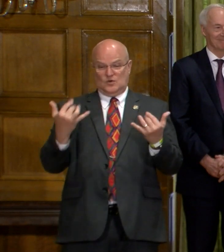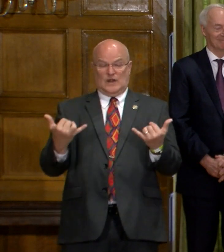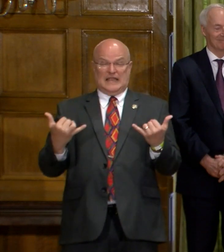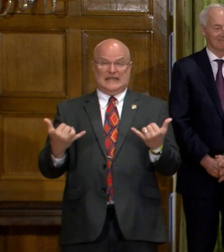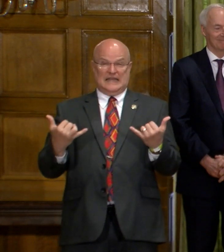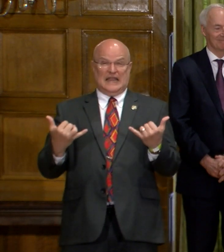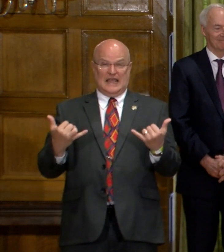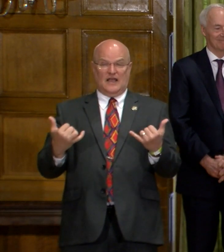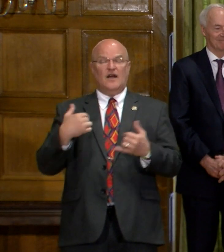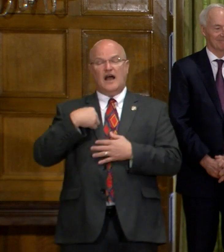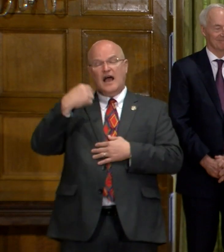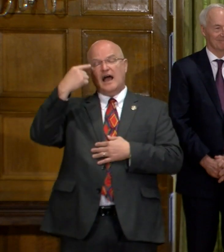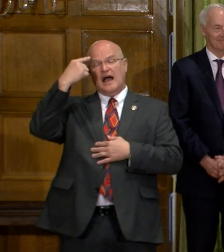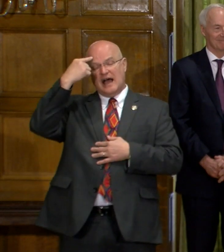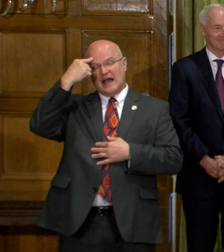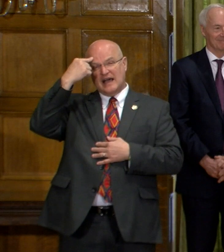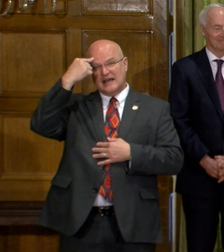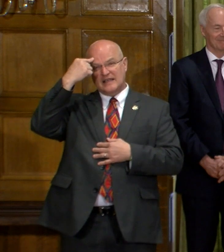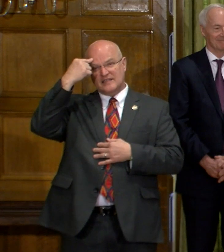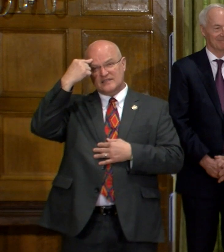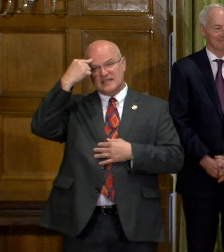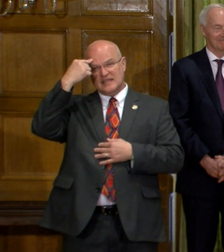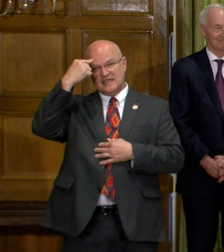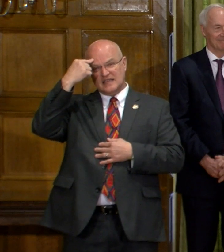now, I think that